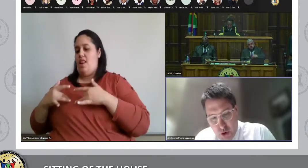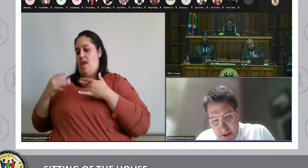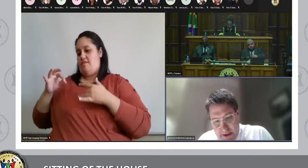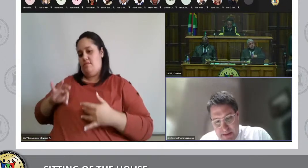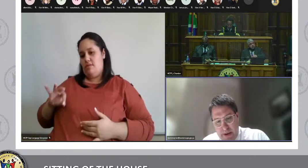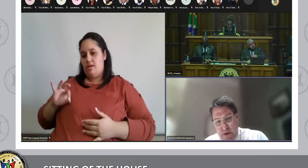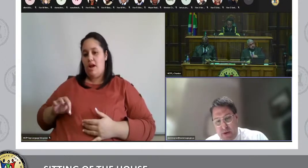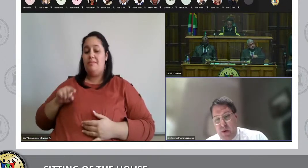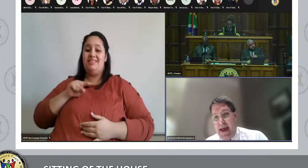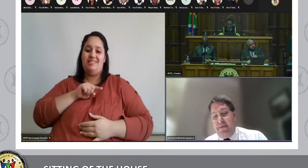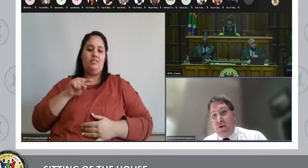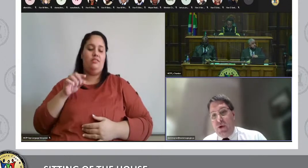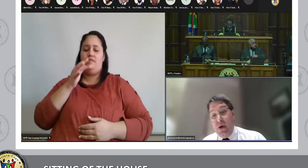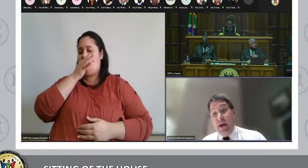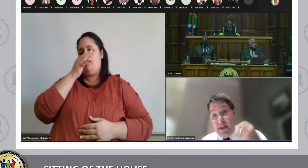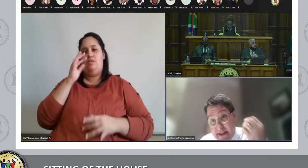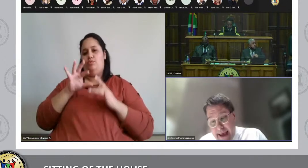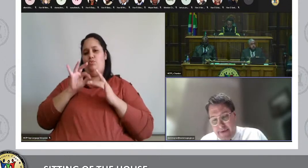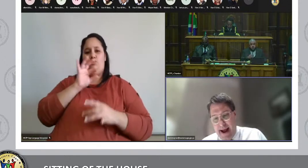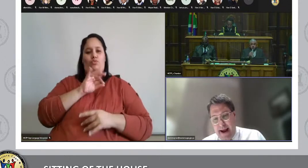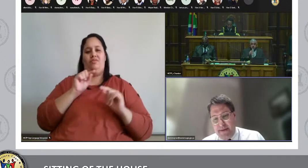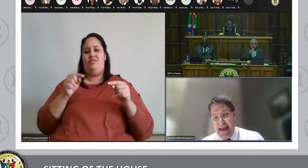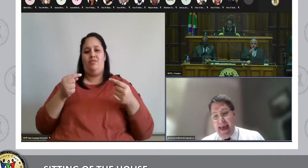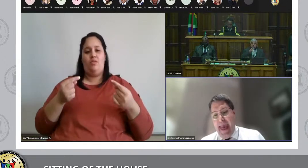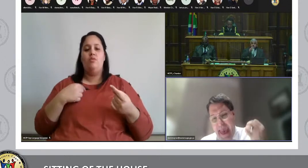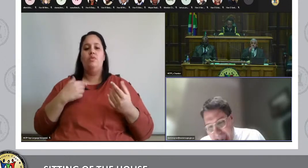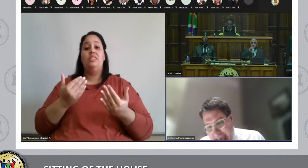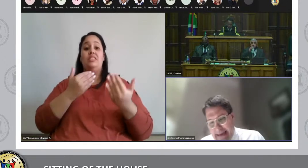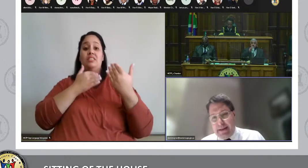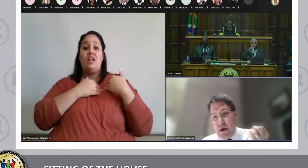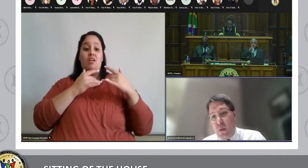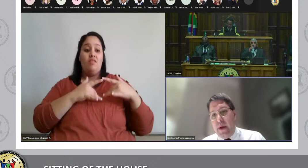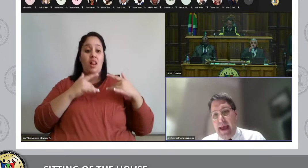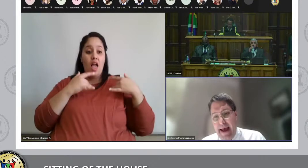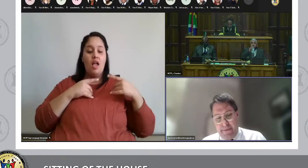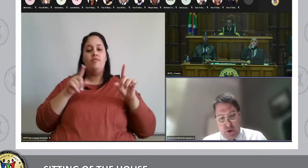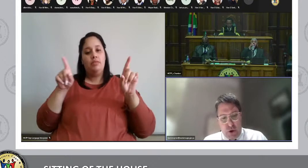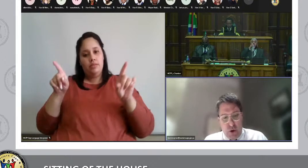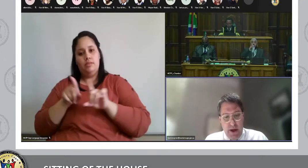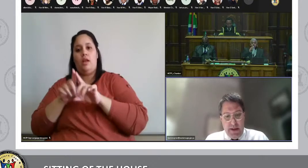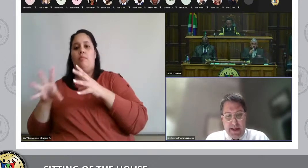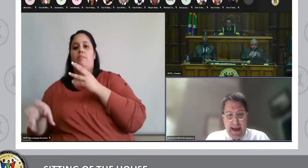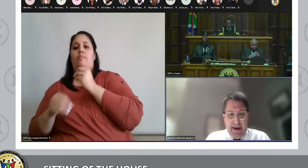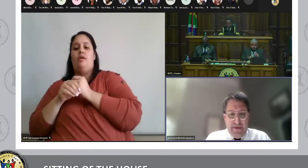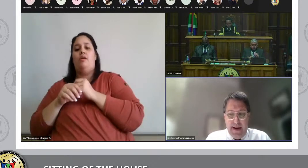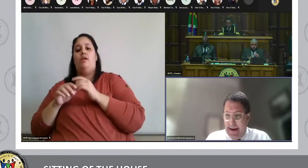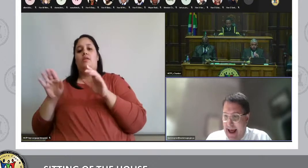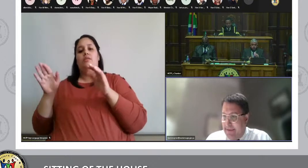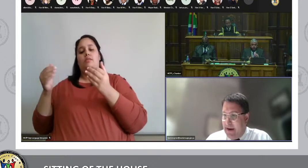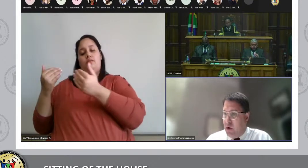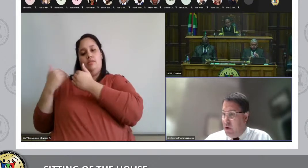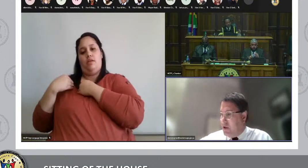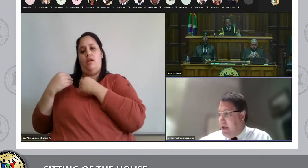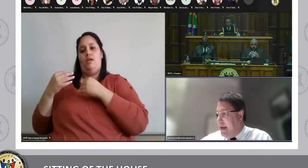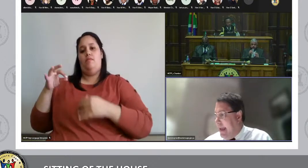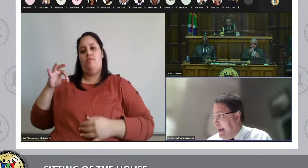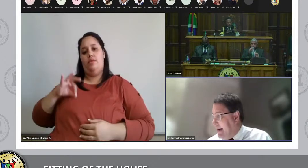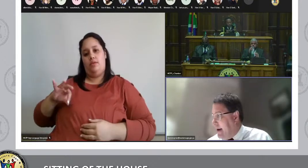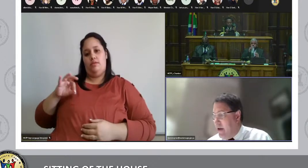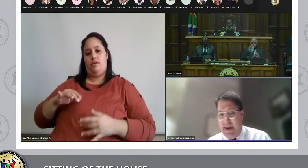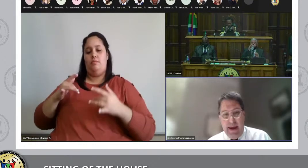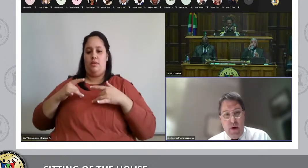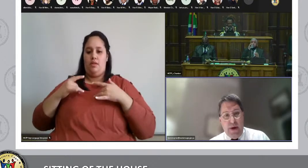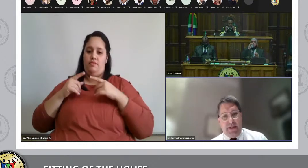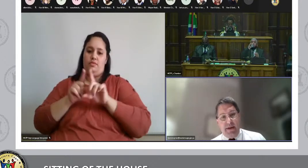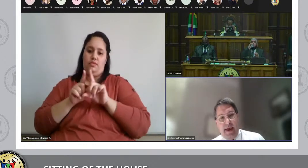a false choice, because we have to save lives and we have to save livelihoods